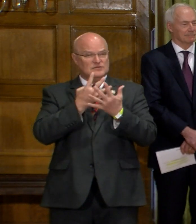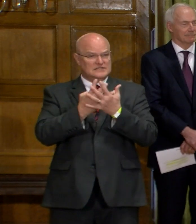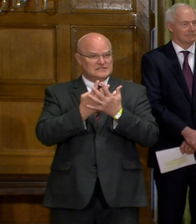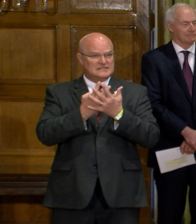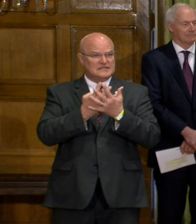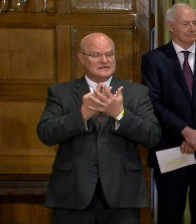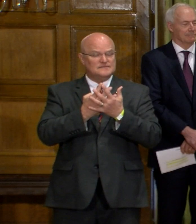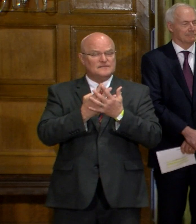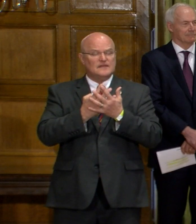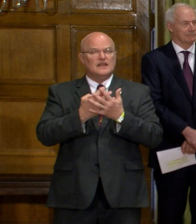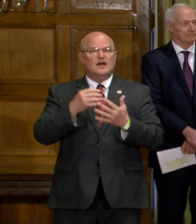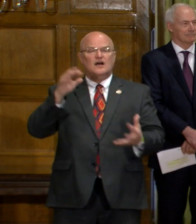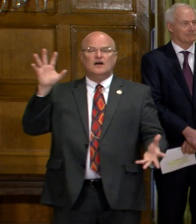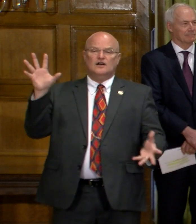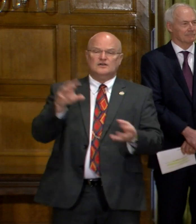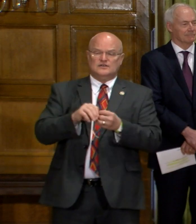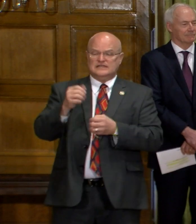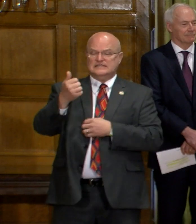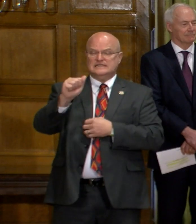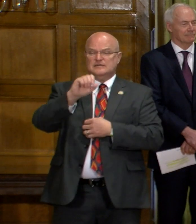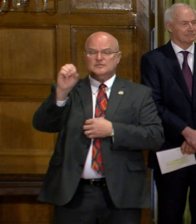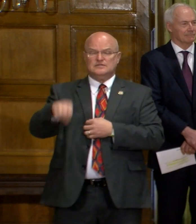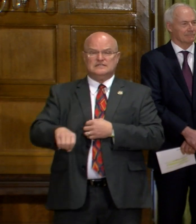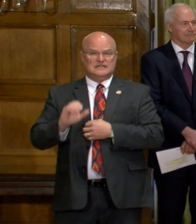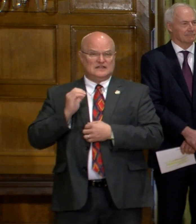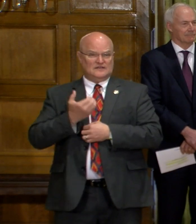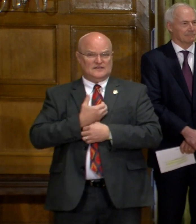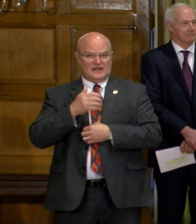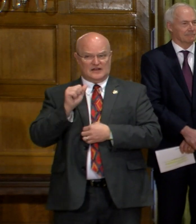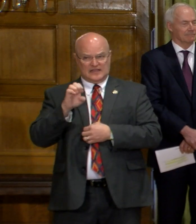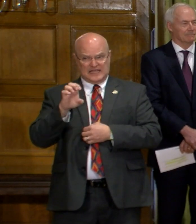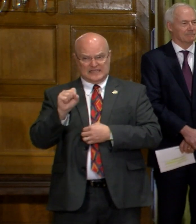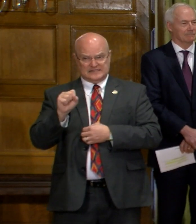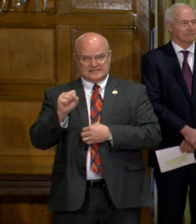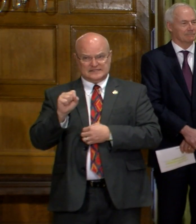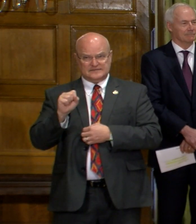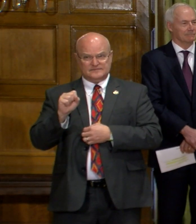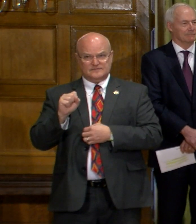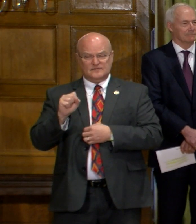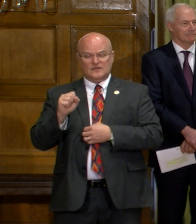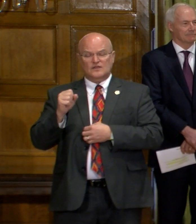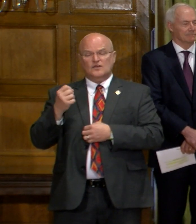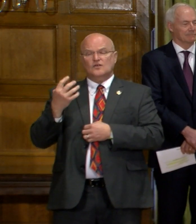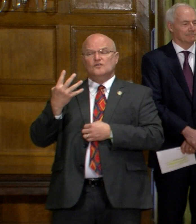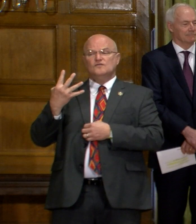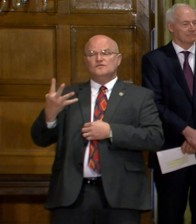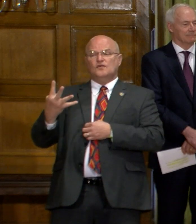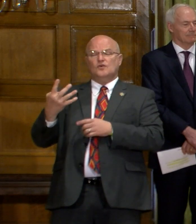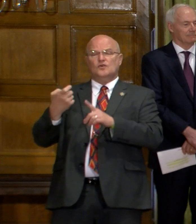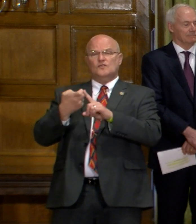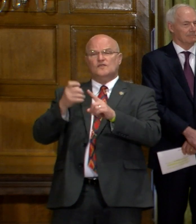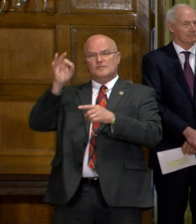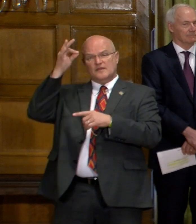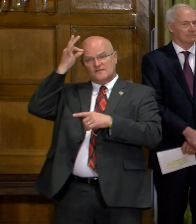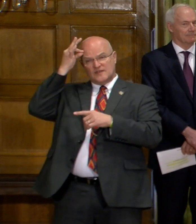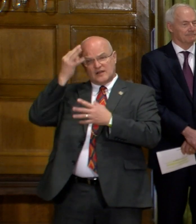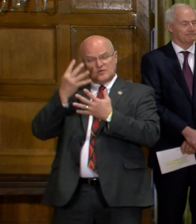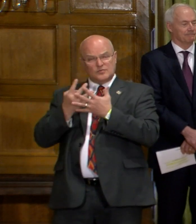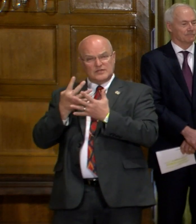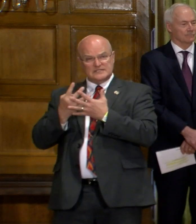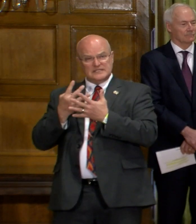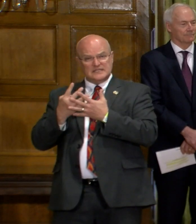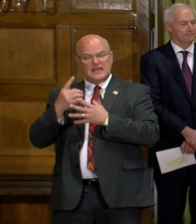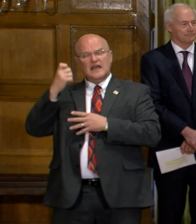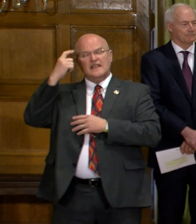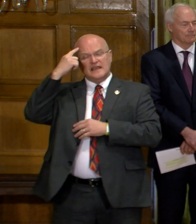facilities, they make up 10% of our total cases. 4% of our total cases are from that federal facility.